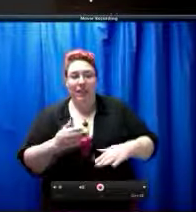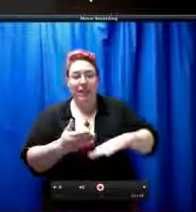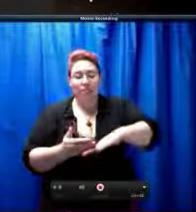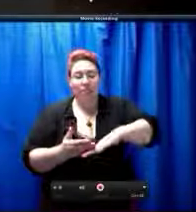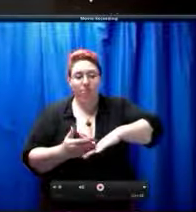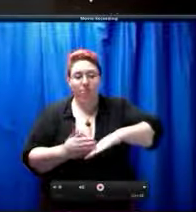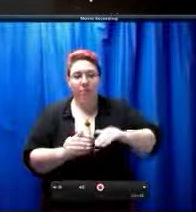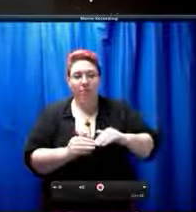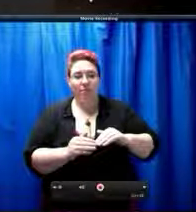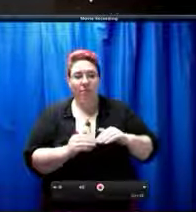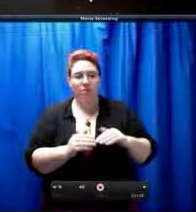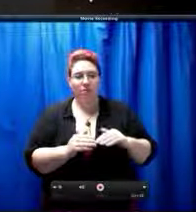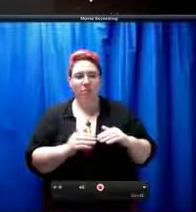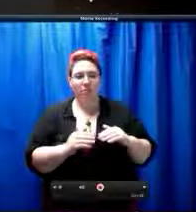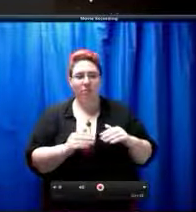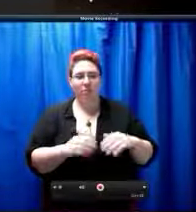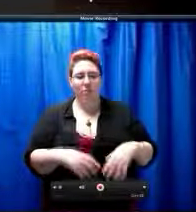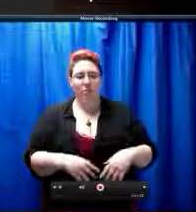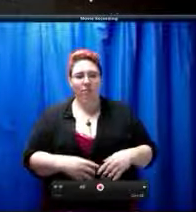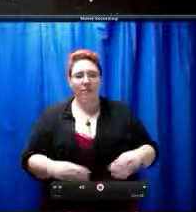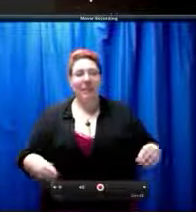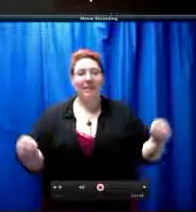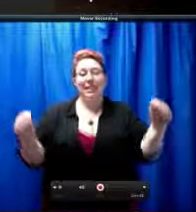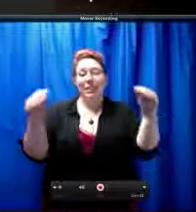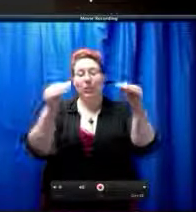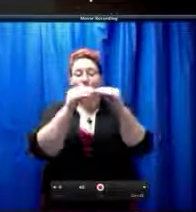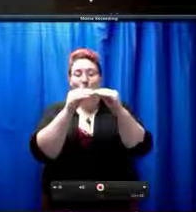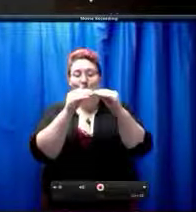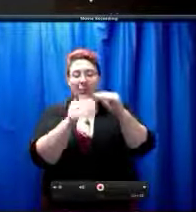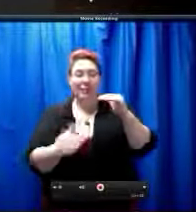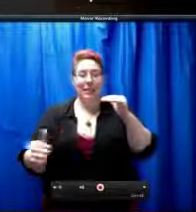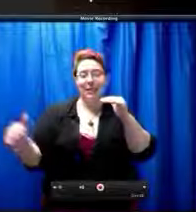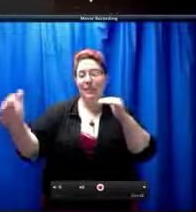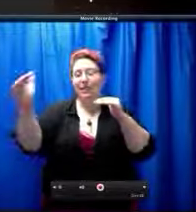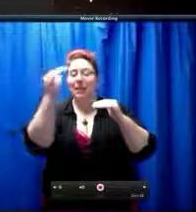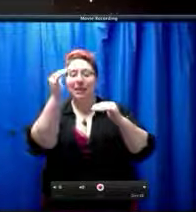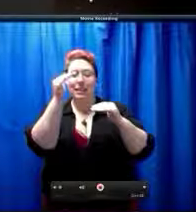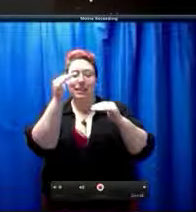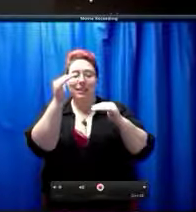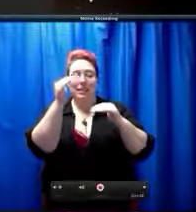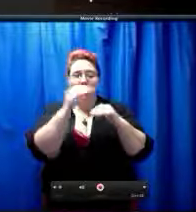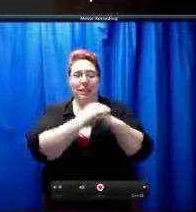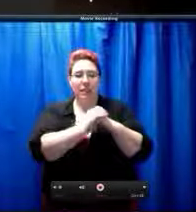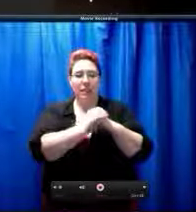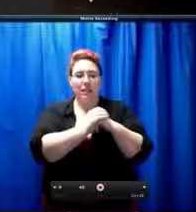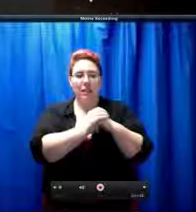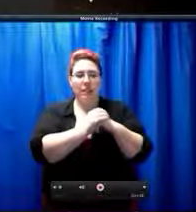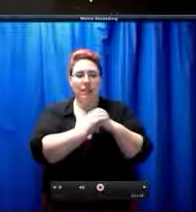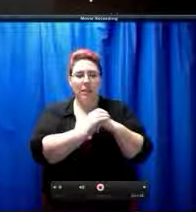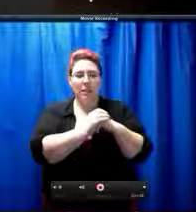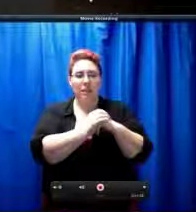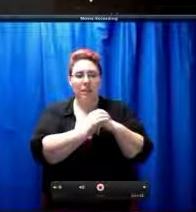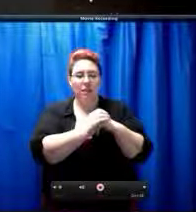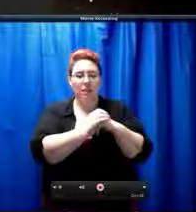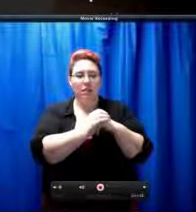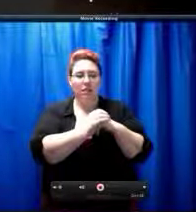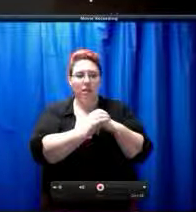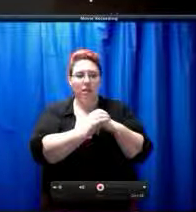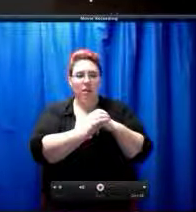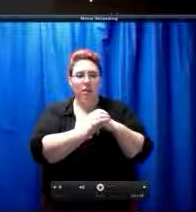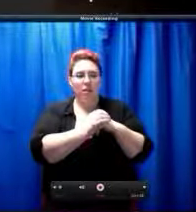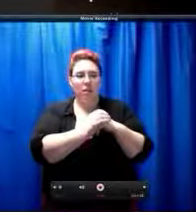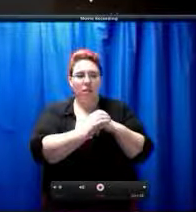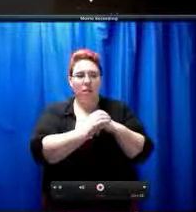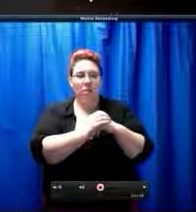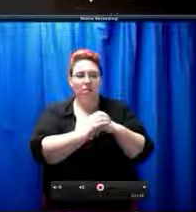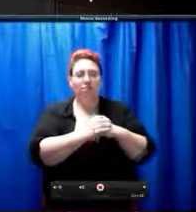And 60% of the oropharyngeal cancers are HPV related. And when we say oropharyngeal, that means the throat, the soft